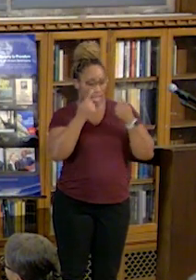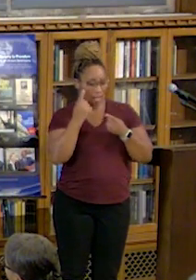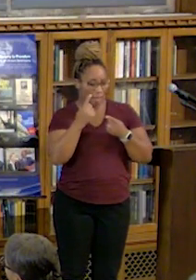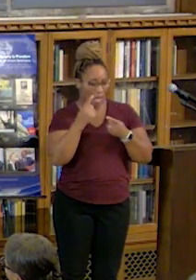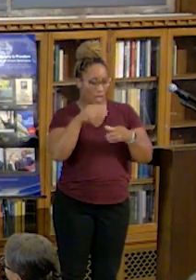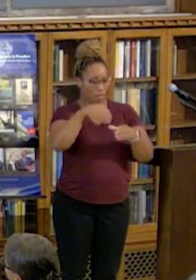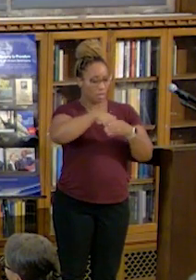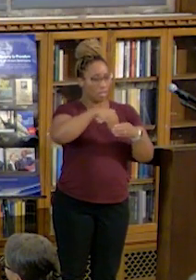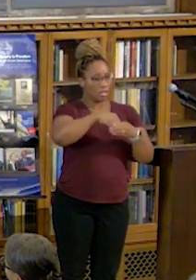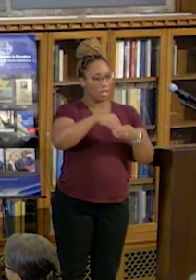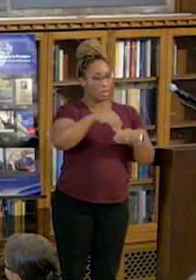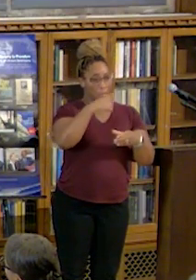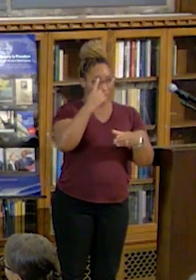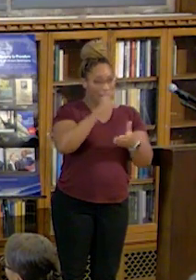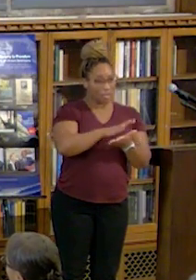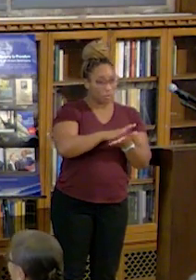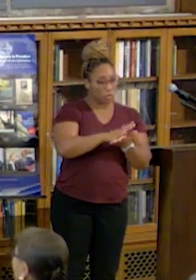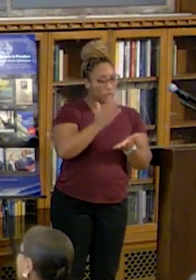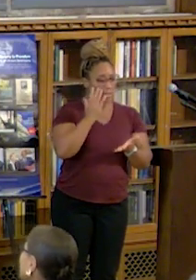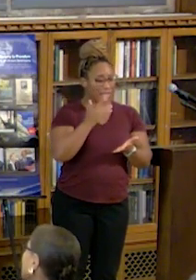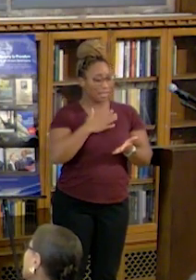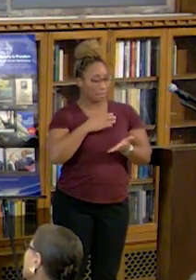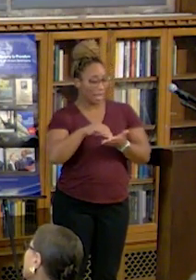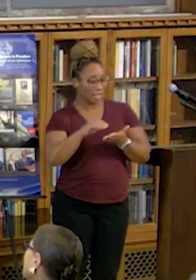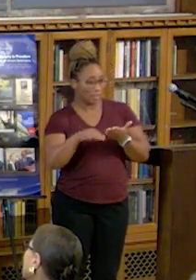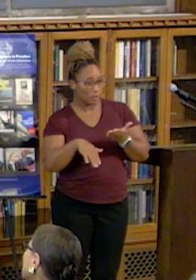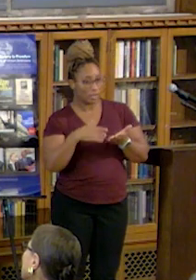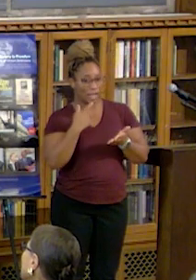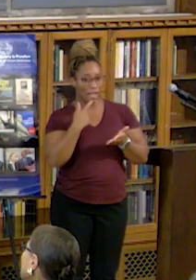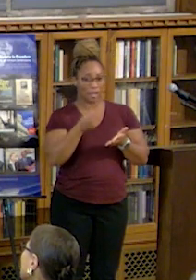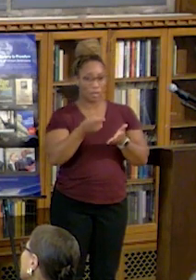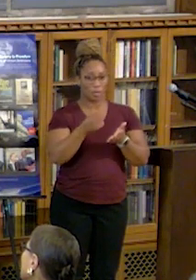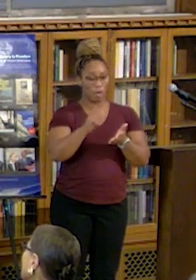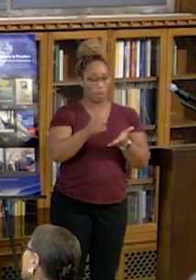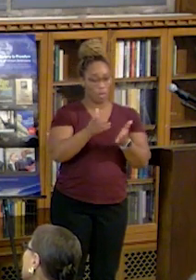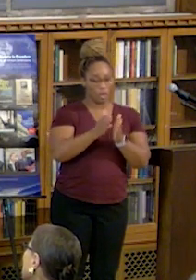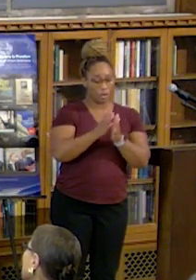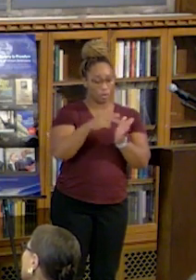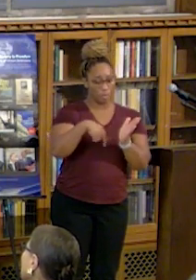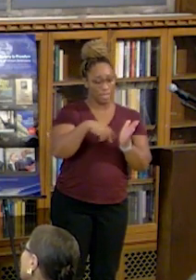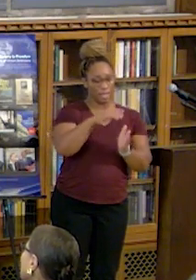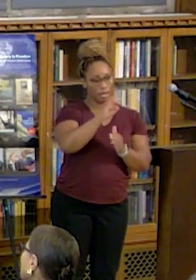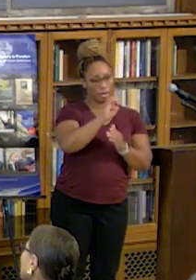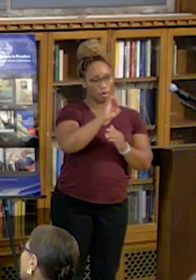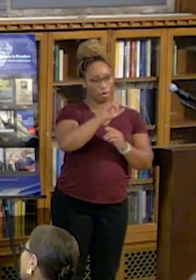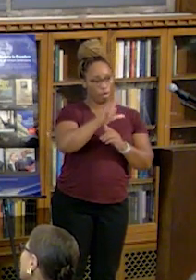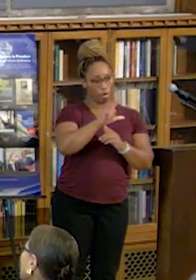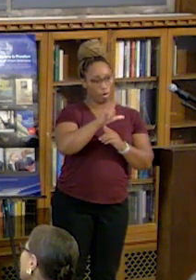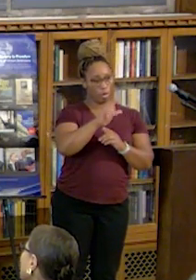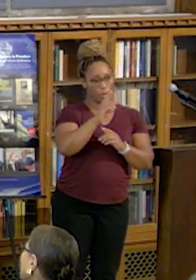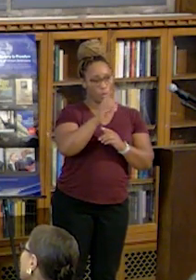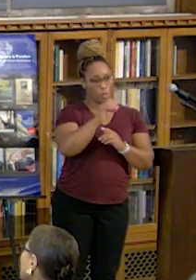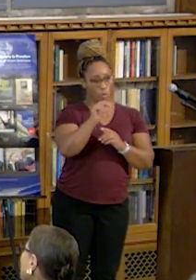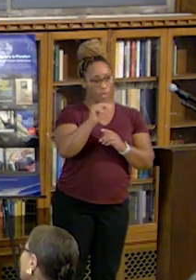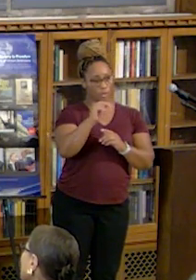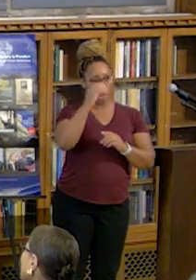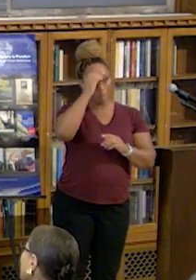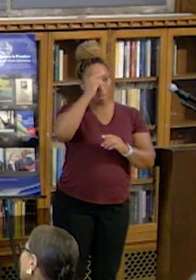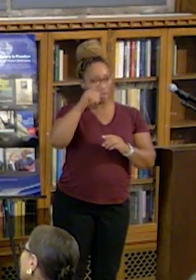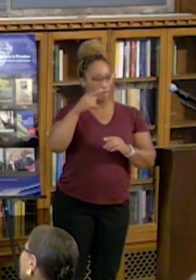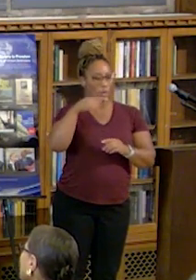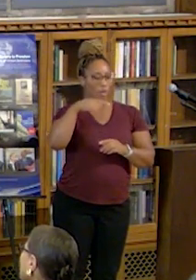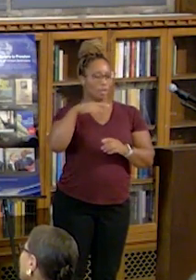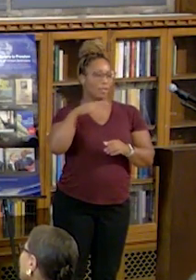interiority of black schools because I have my students to read um Earl Warren's opinion you know and the brown decision and